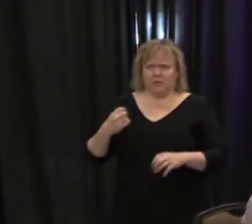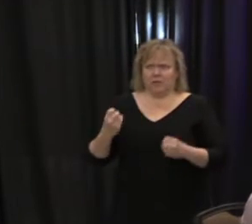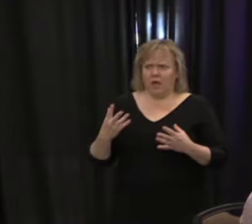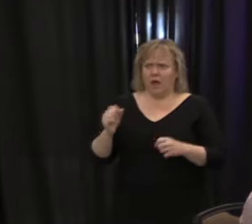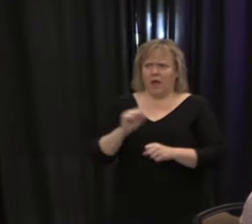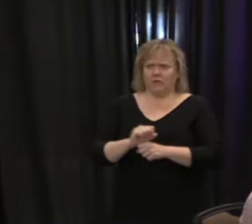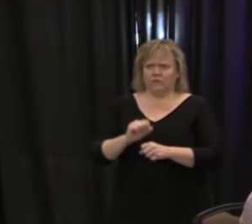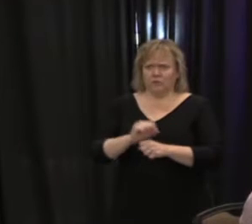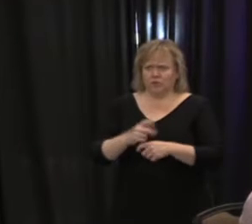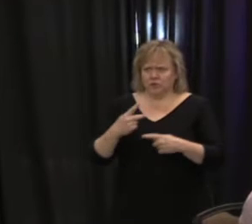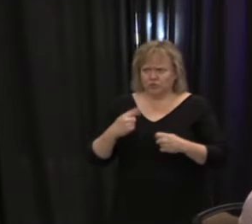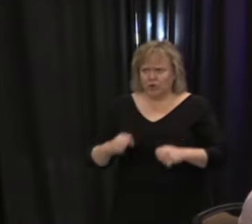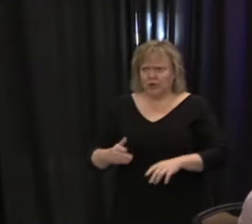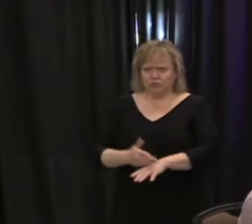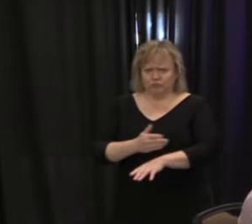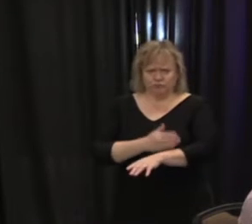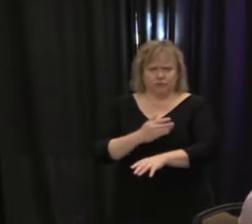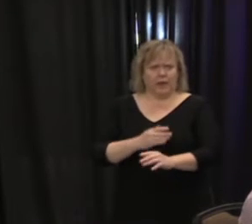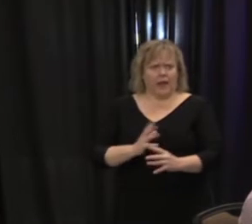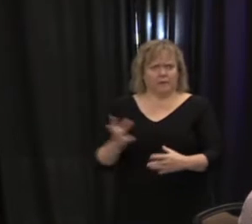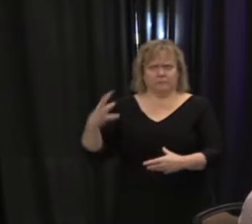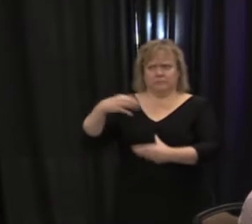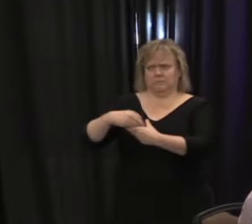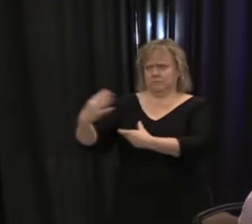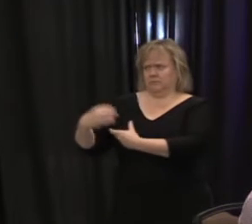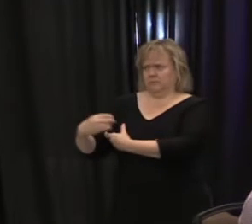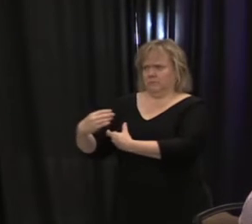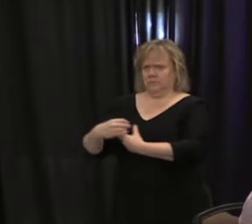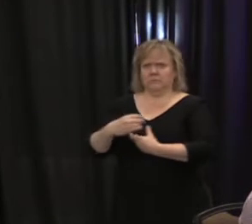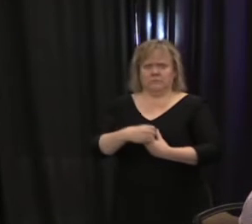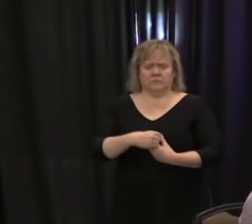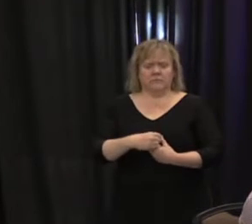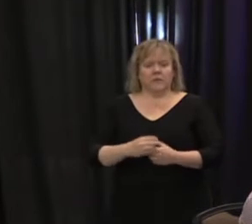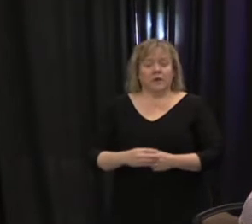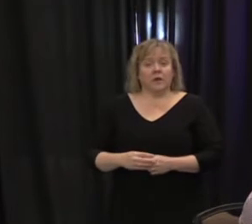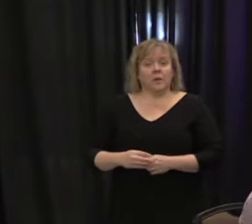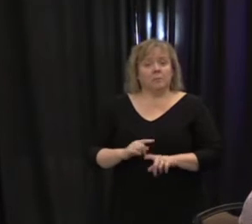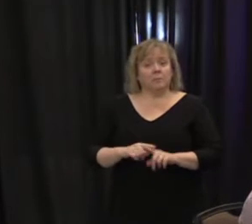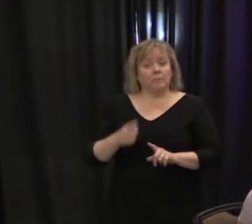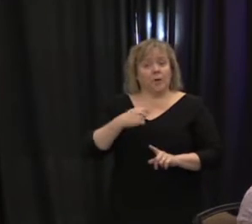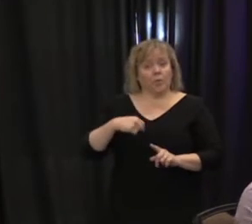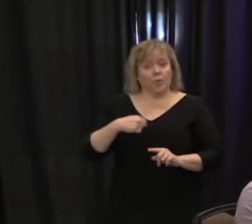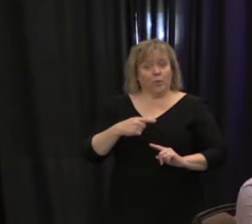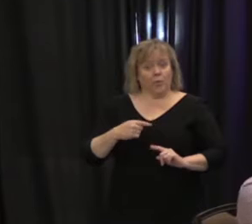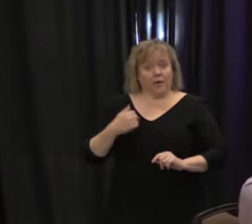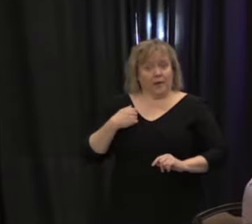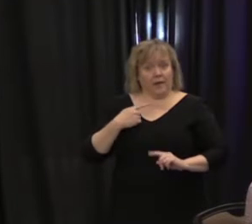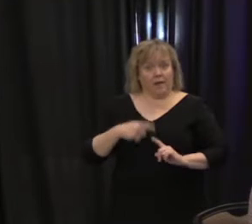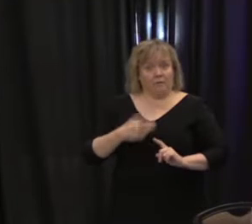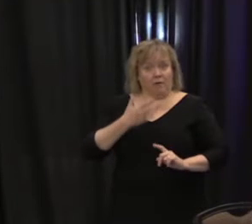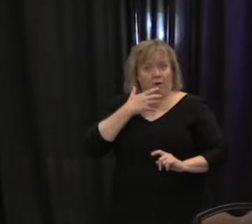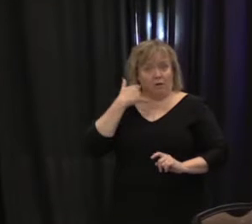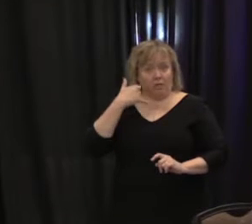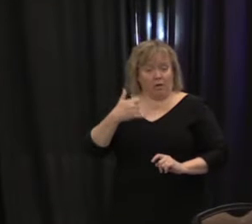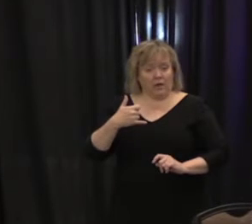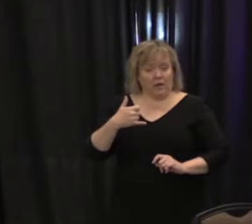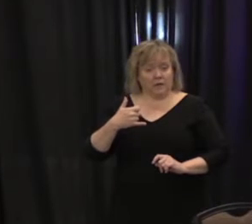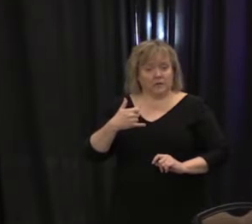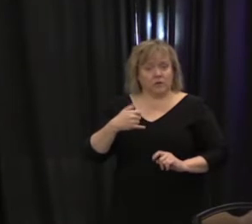the work that we do a bit more inclusive. Some things that we do, though, is whenever on our hotline